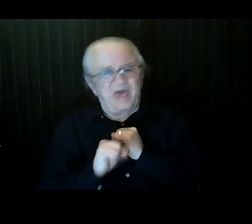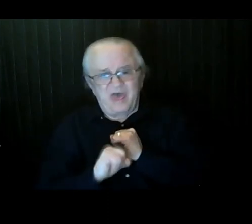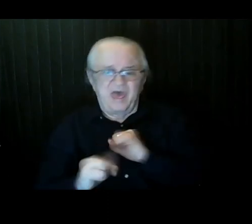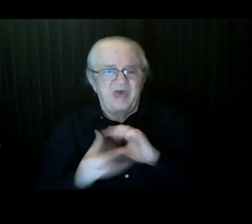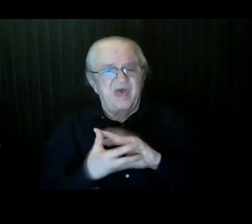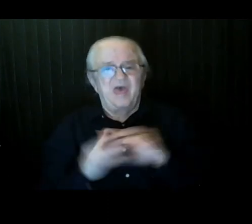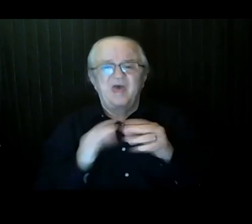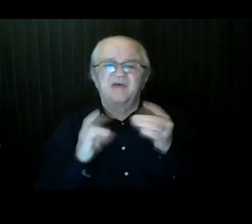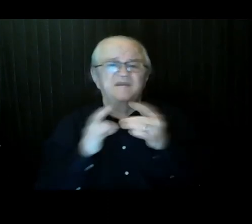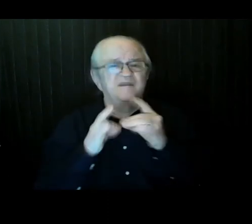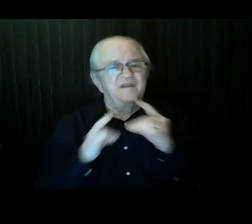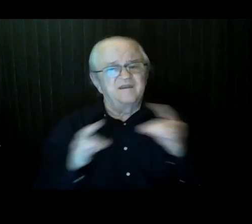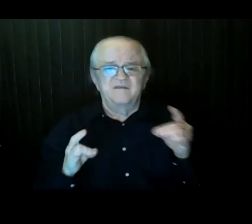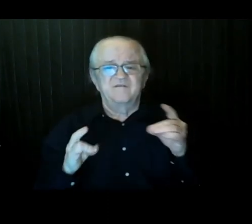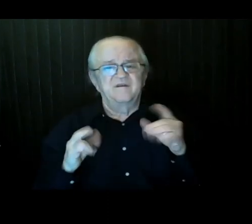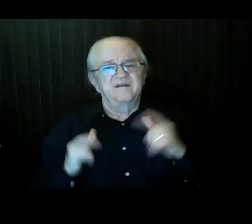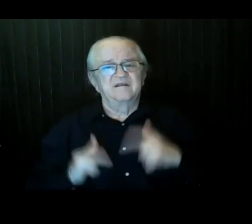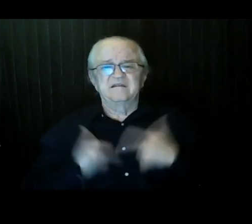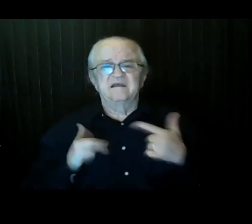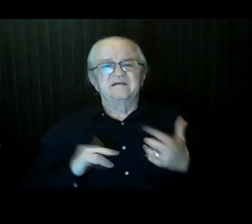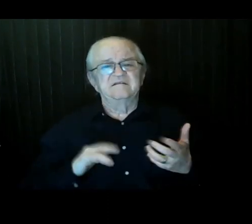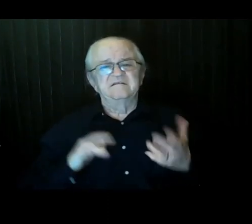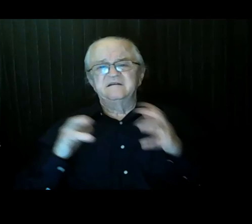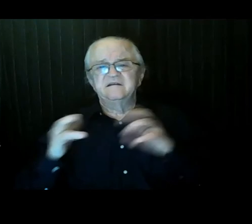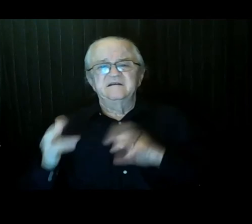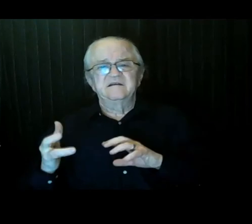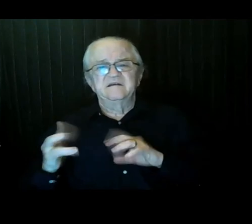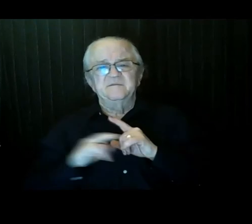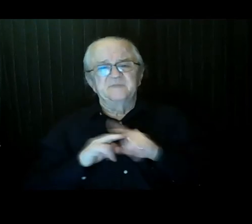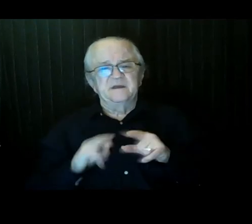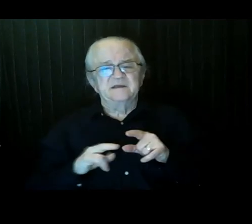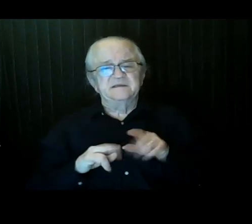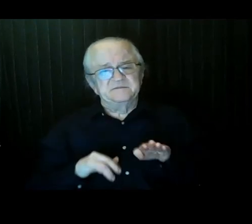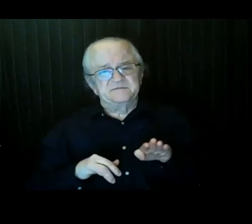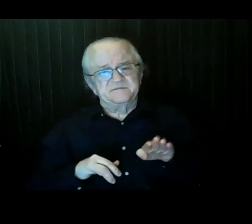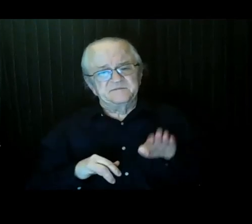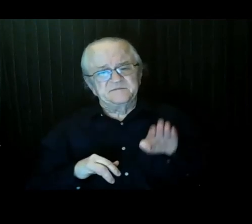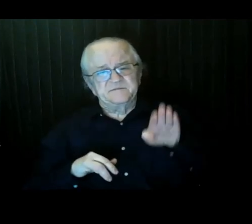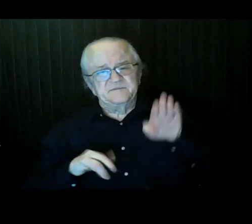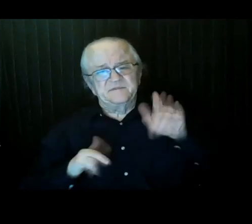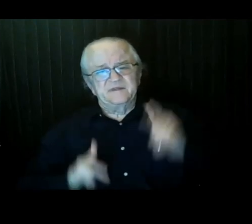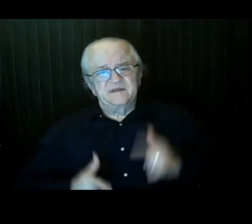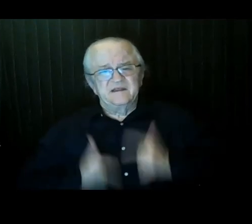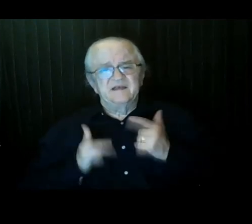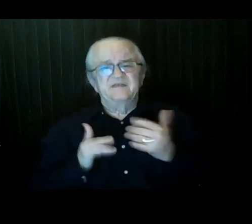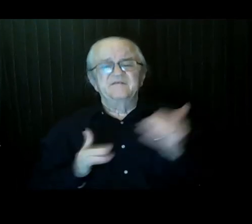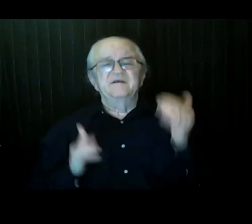divorce, and then how life turned south for her, but how she found a way to pick up the pieces and make something else of her life. And then I said, and I